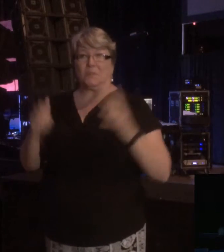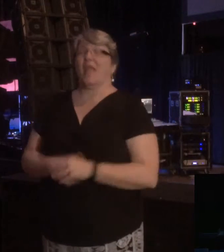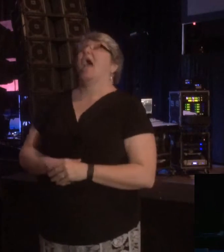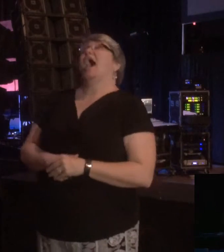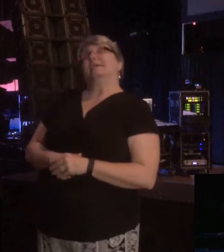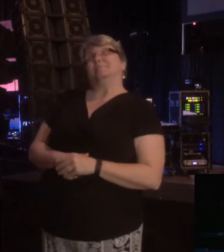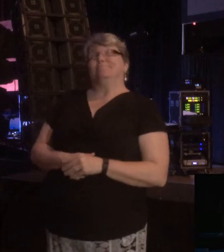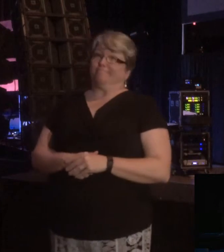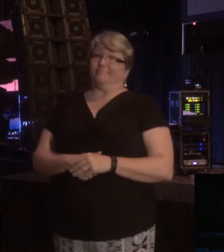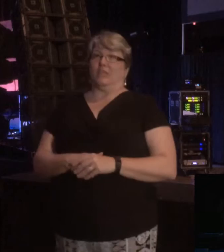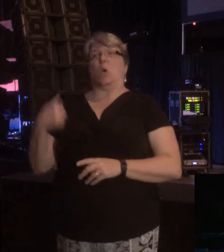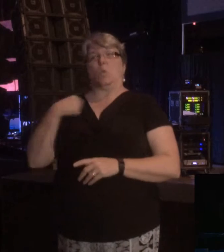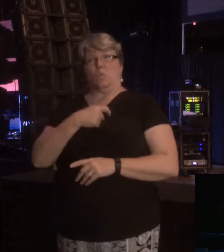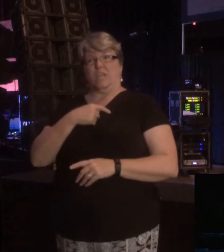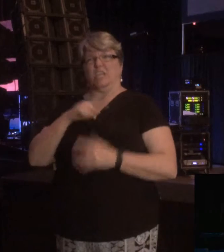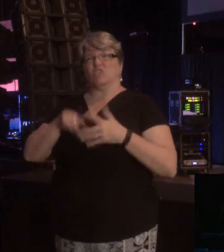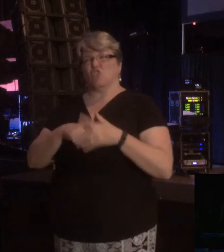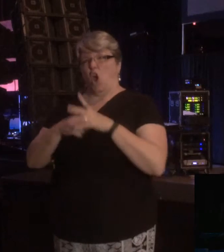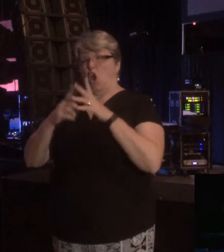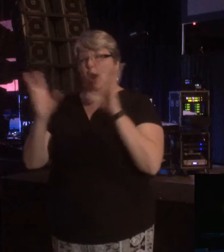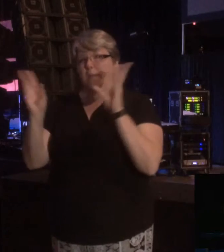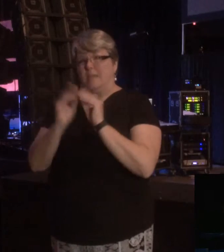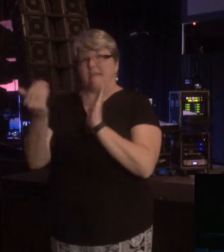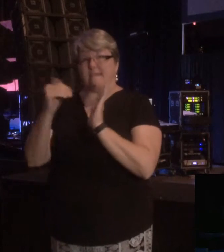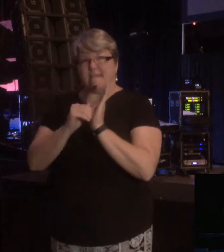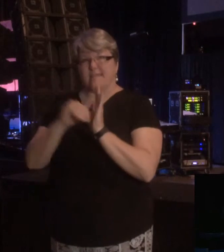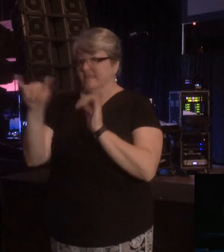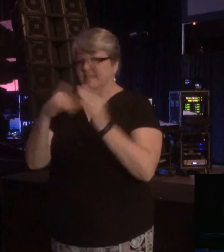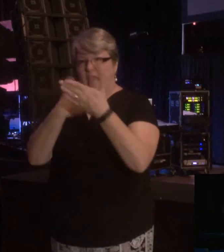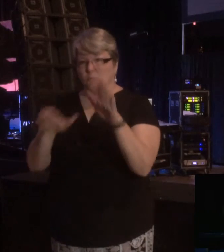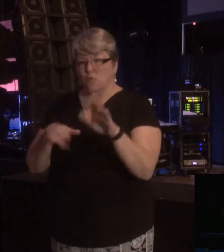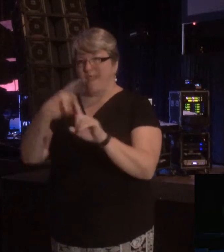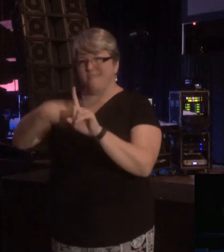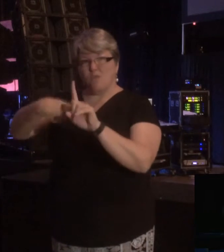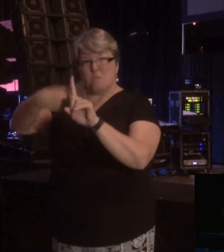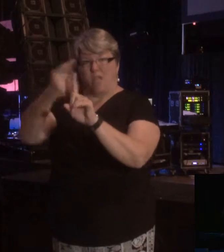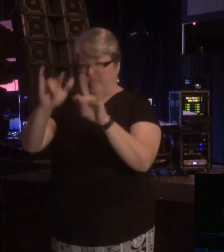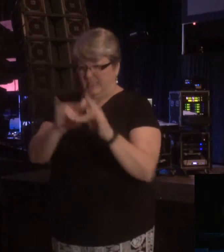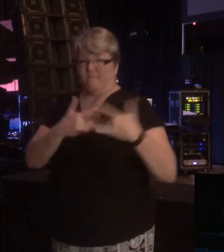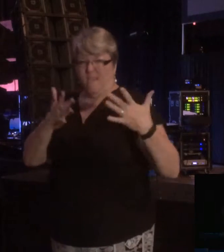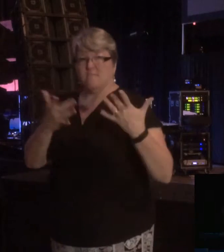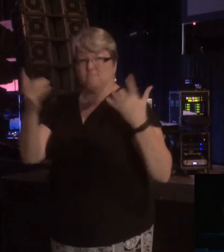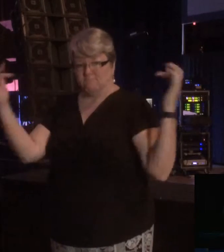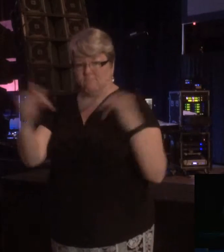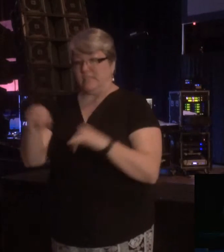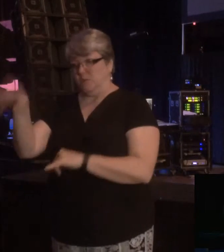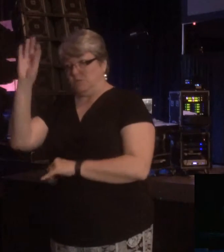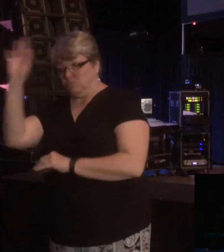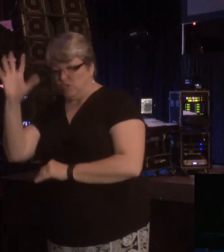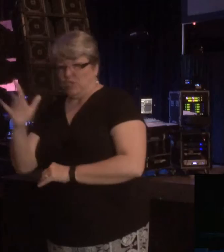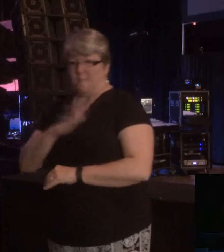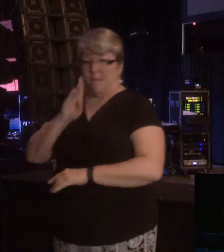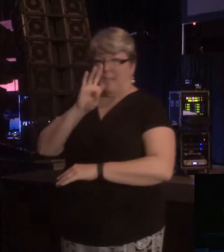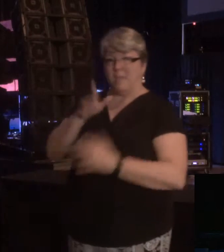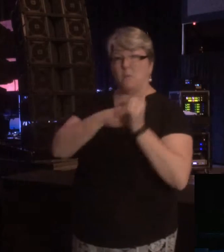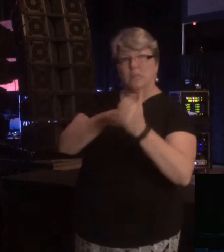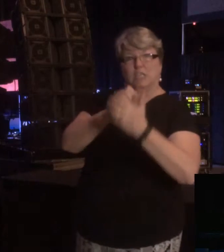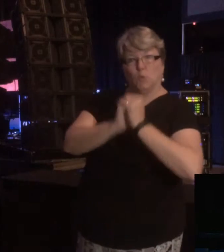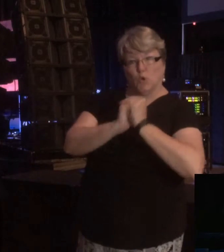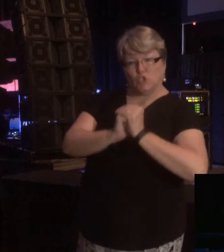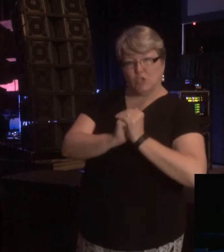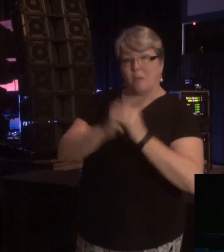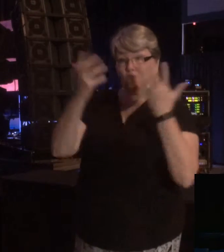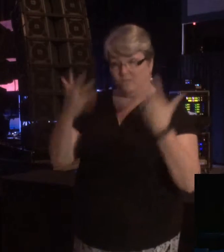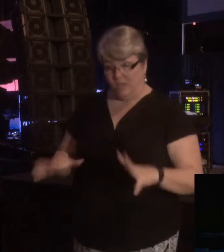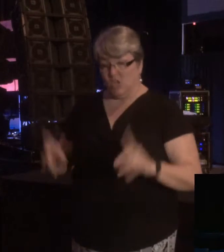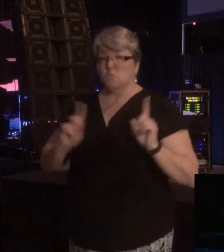Awesome. Yeah. That covers all of it, right? Thanks. Yeah. I mean, that was a decade and 3 minutes. That's pretty That was impressive. impressive. Yeah, Well there's done. a